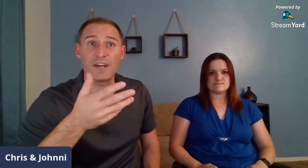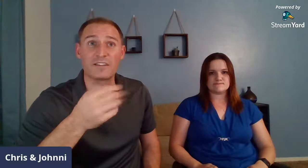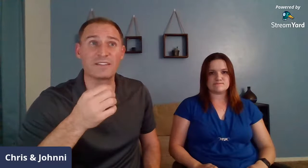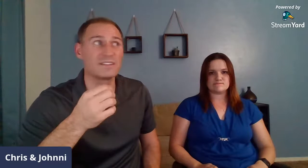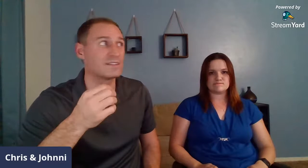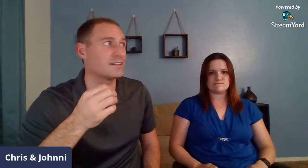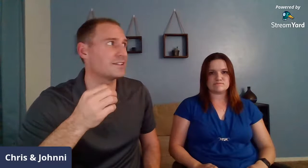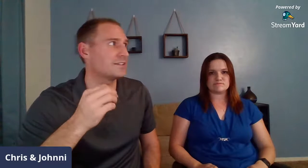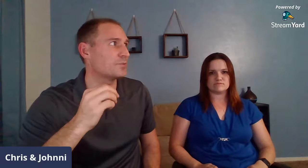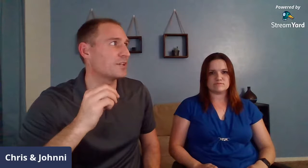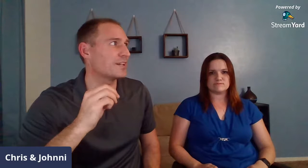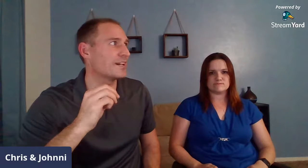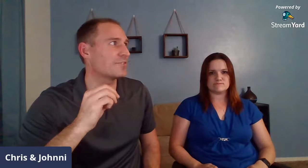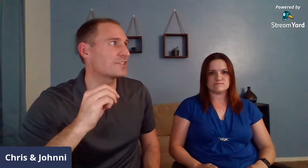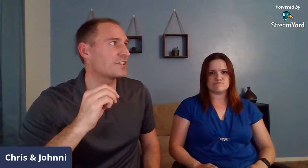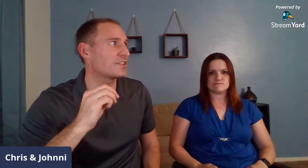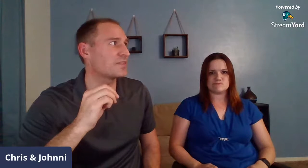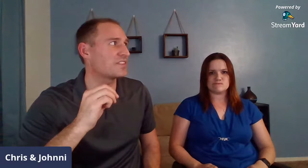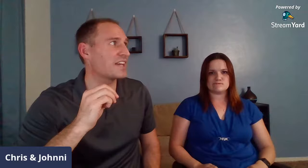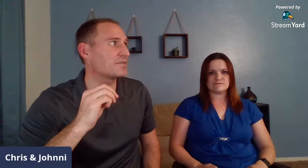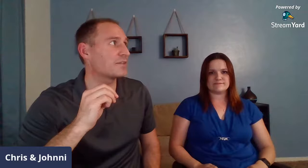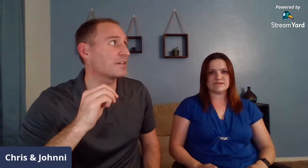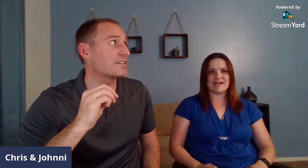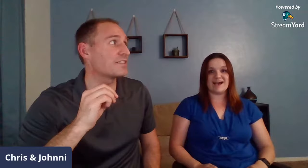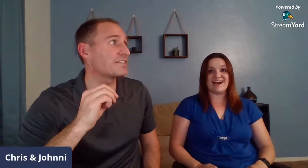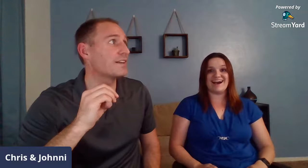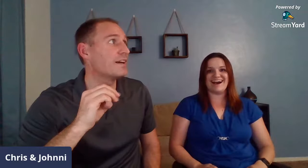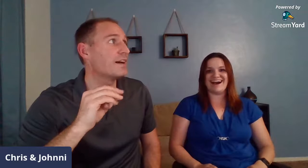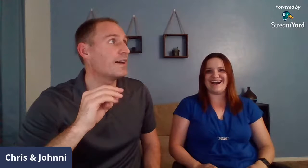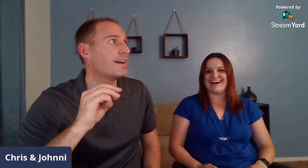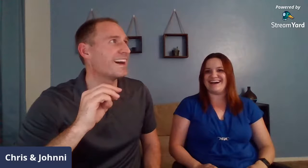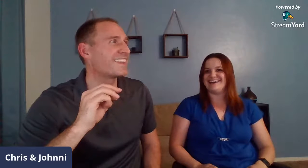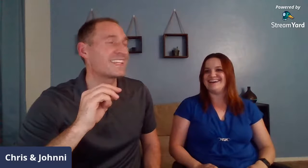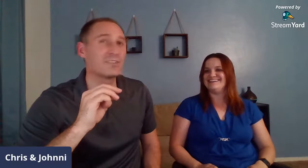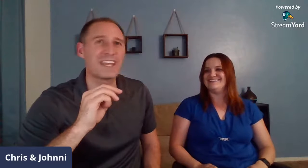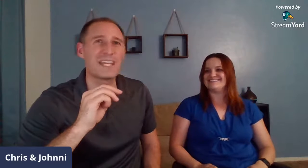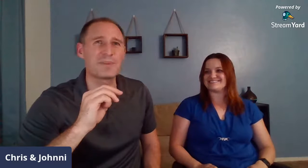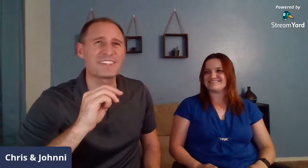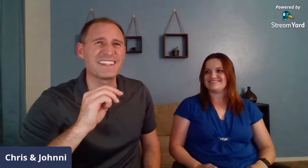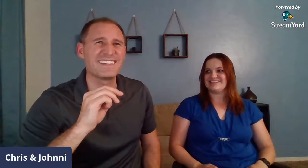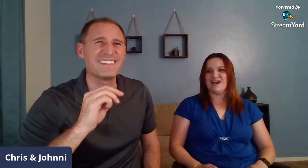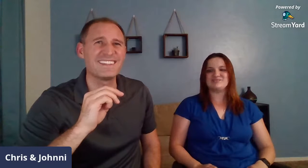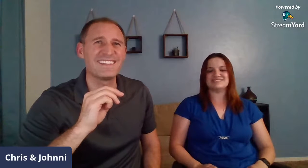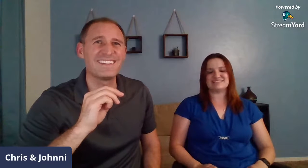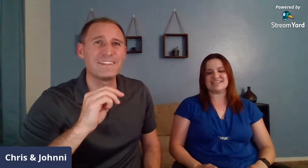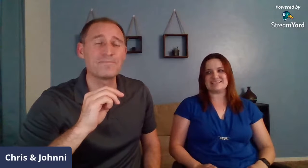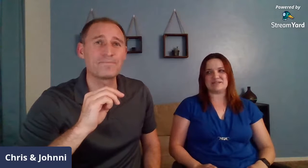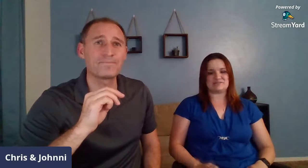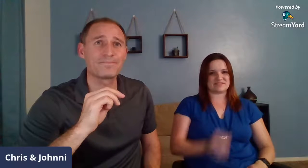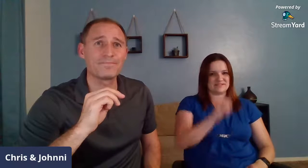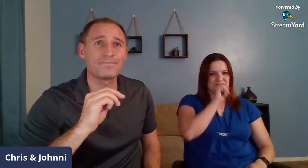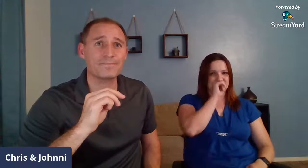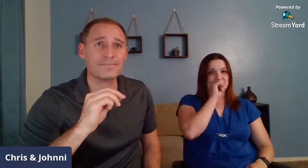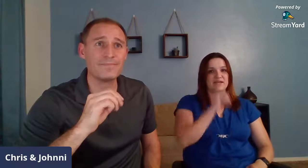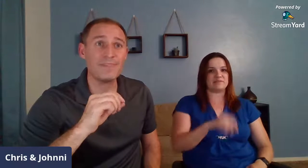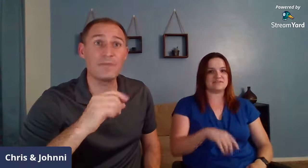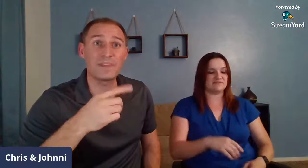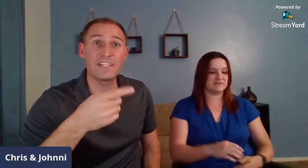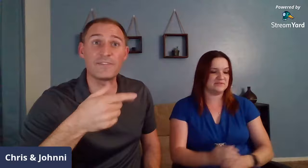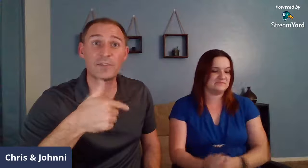about, oh boy, I should have looked at the stats before I did this. I think it was 80%. I was gonna say it's 80%. 80%. But then if you